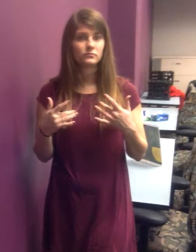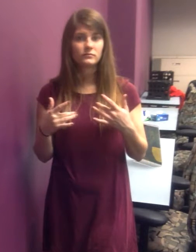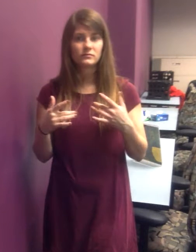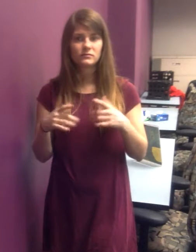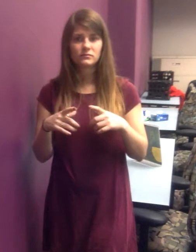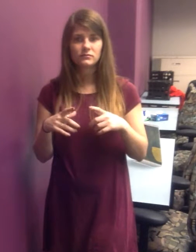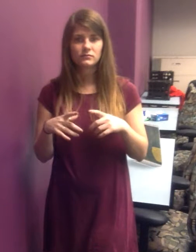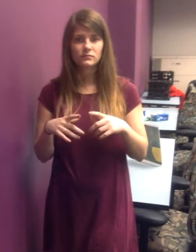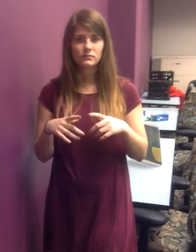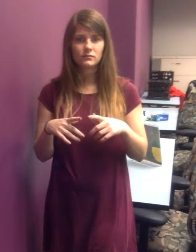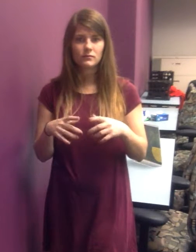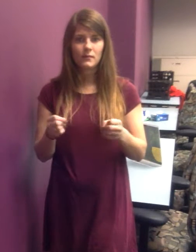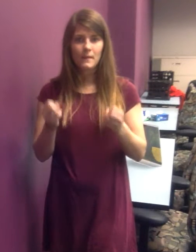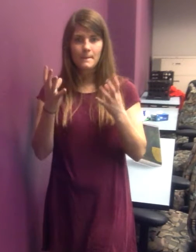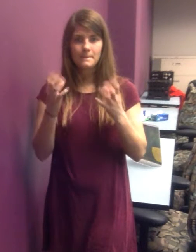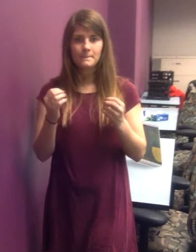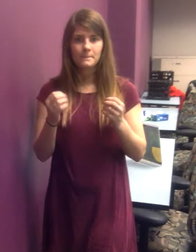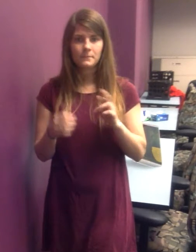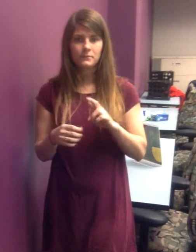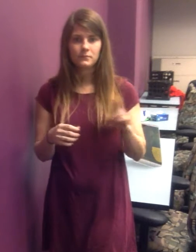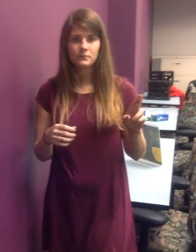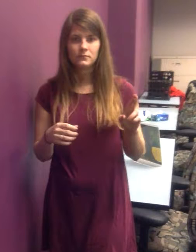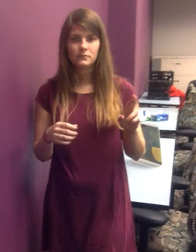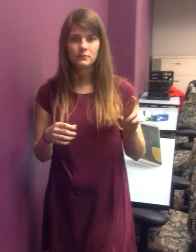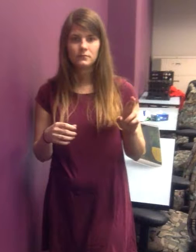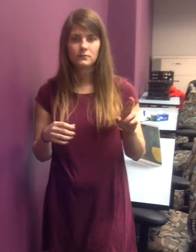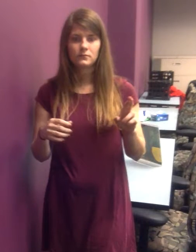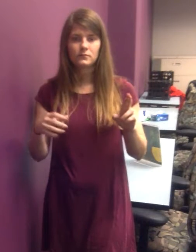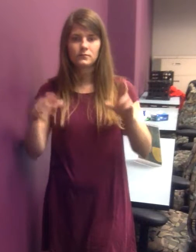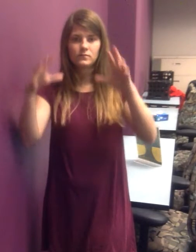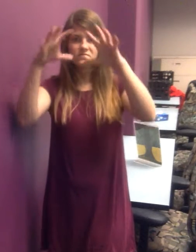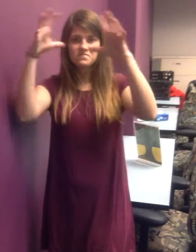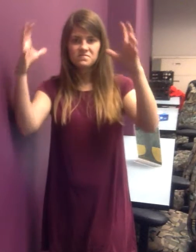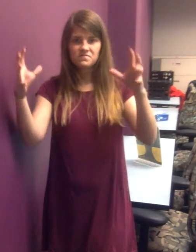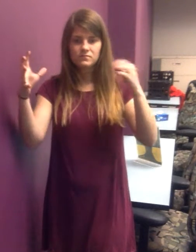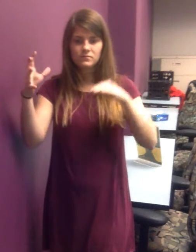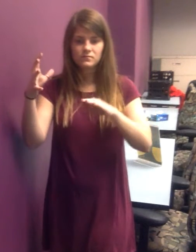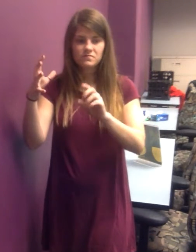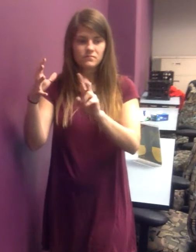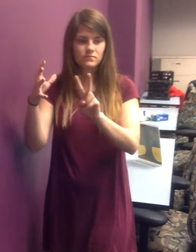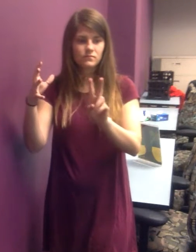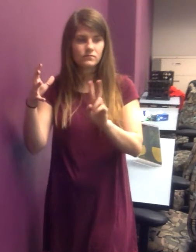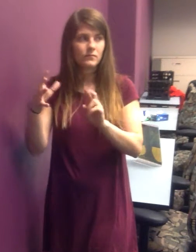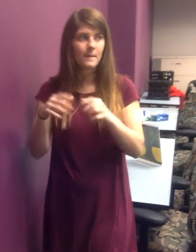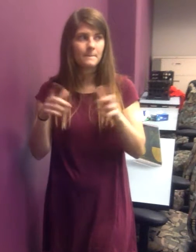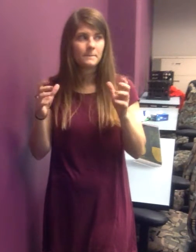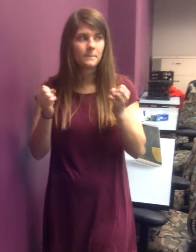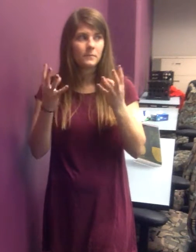climate change? Well, I had a bad habit of answering questions, so I said, yes. Oh, hiss comes the